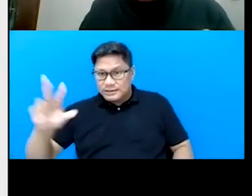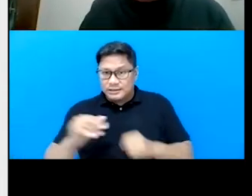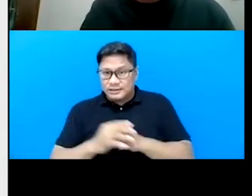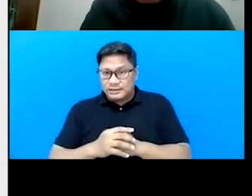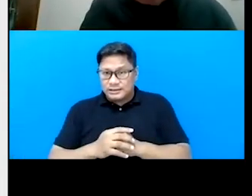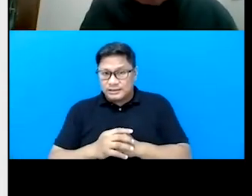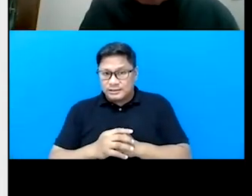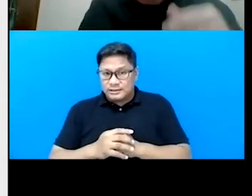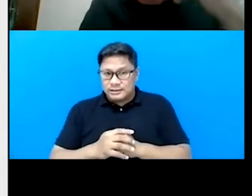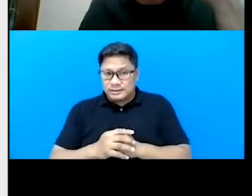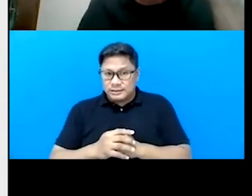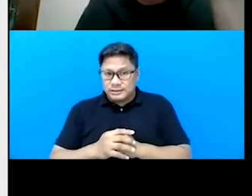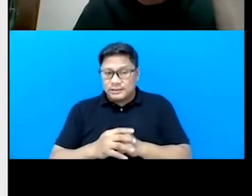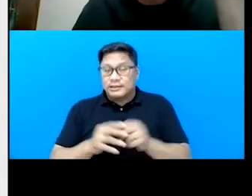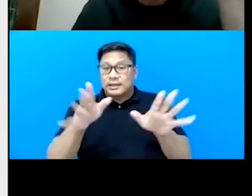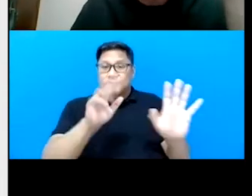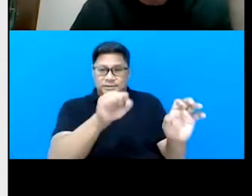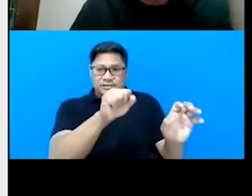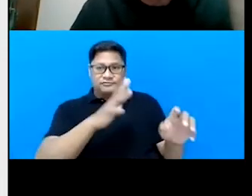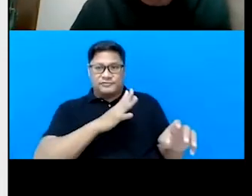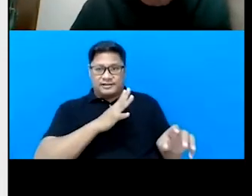No, that's fine. Yeah.